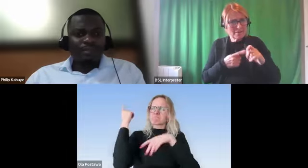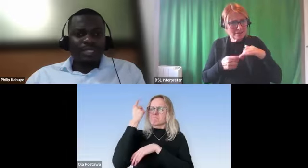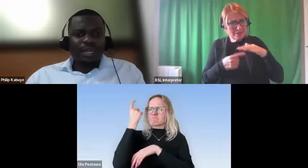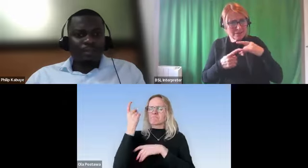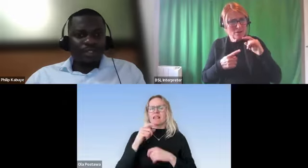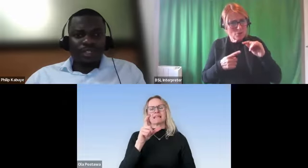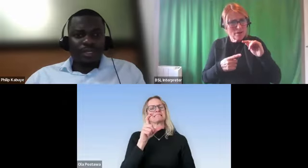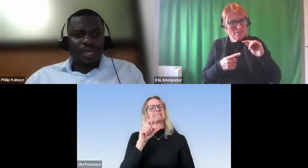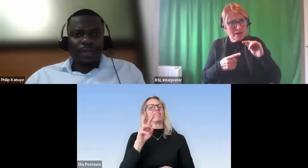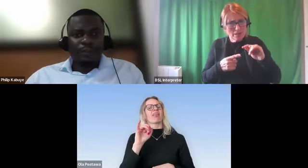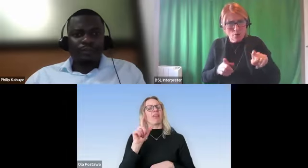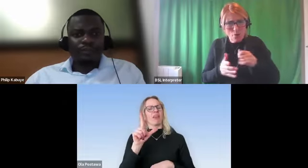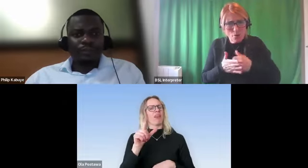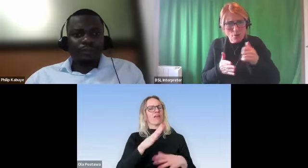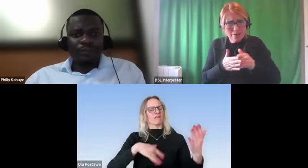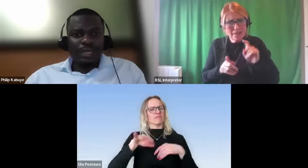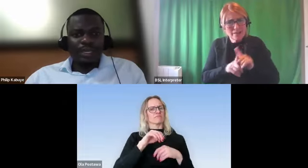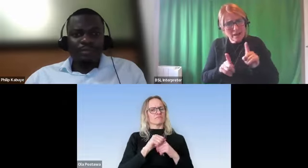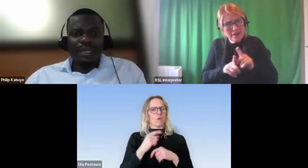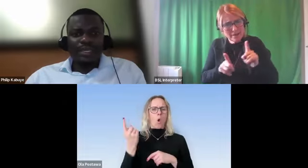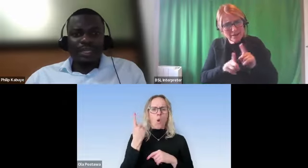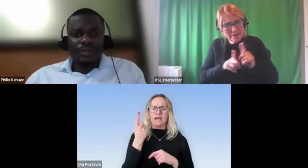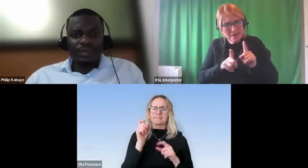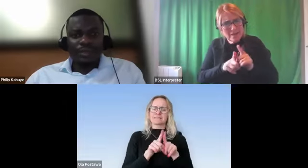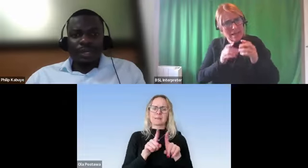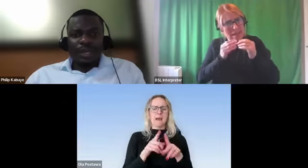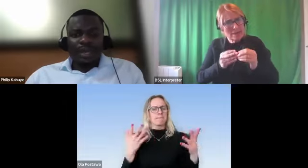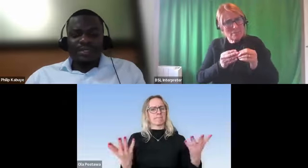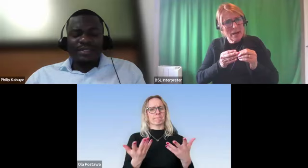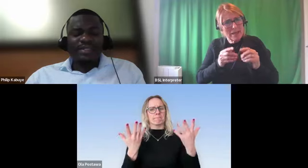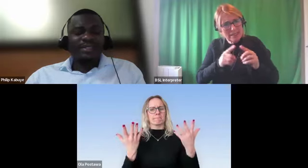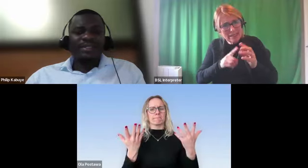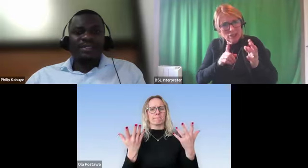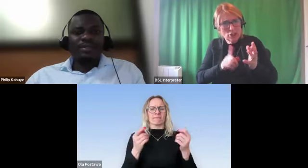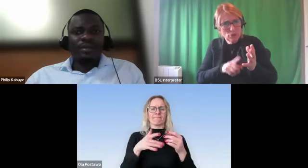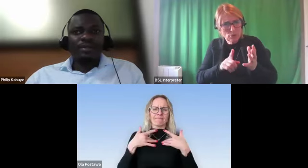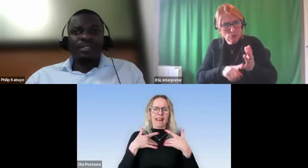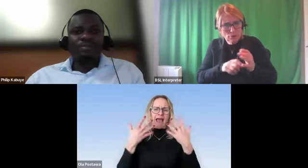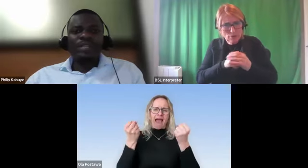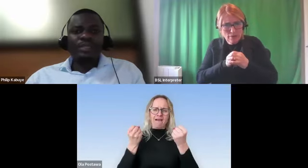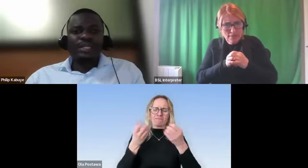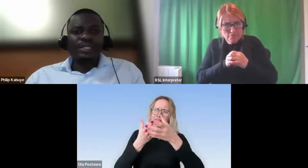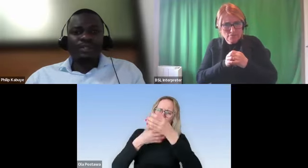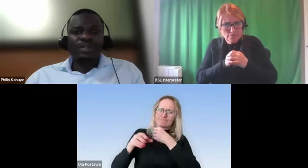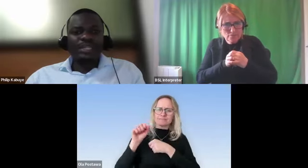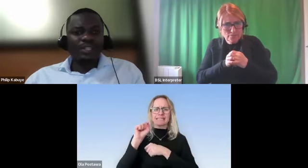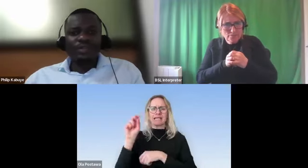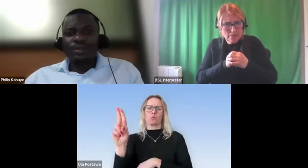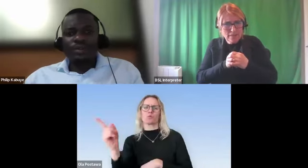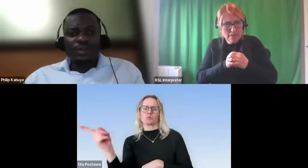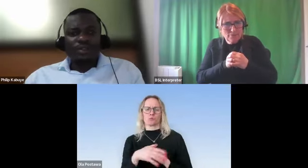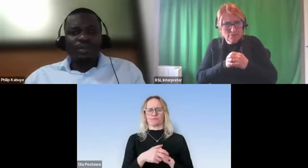the rights-based approach led by the EU. And this is deeply rooted into